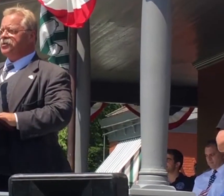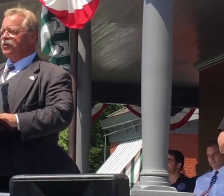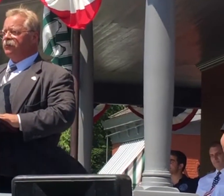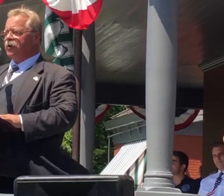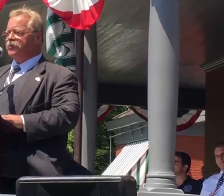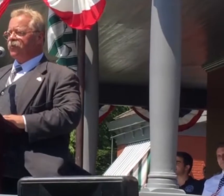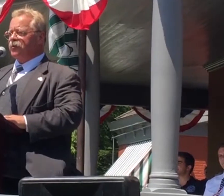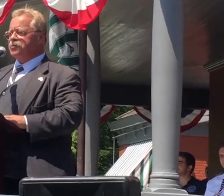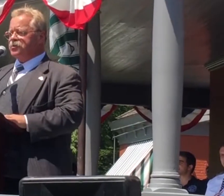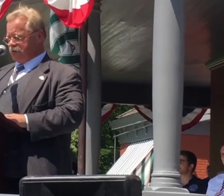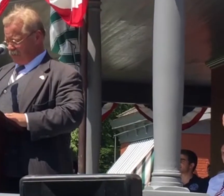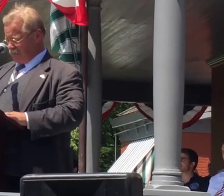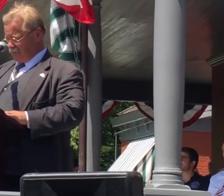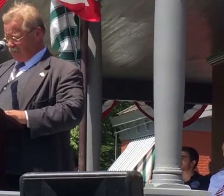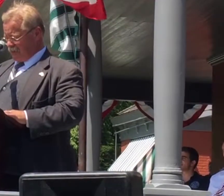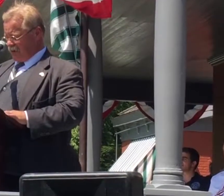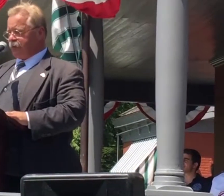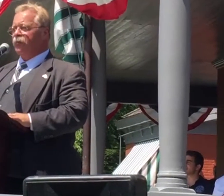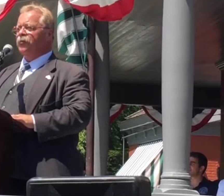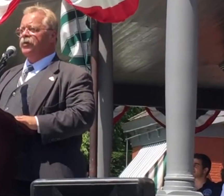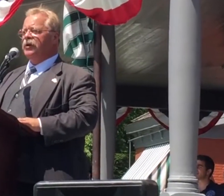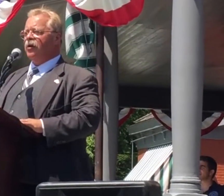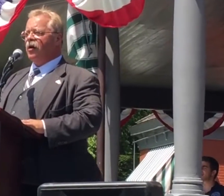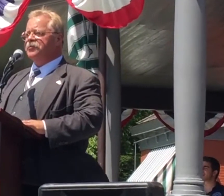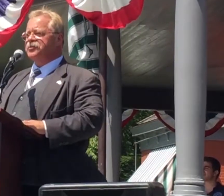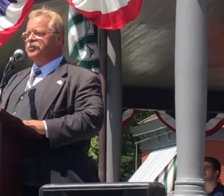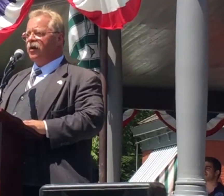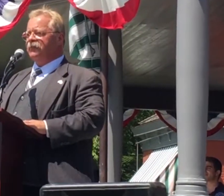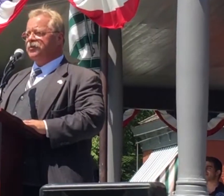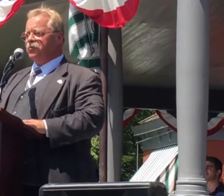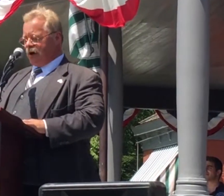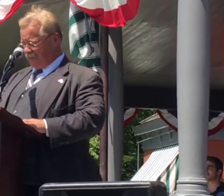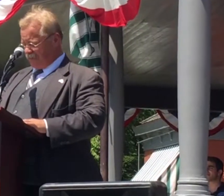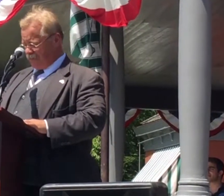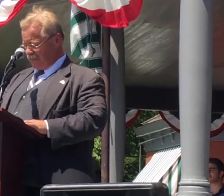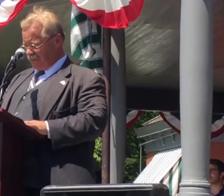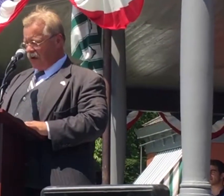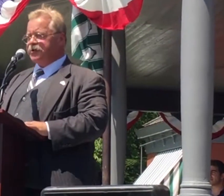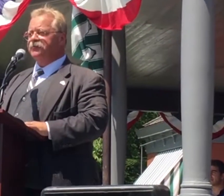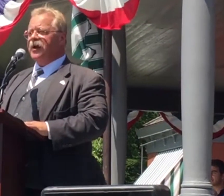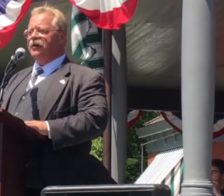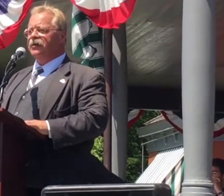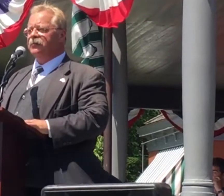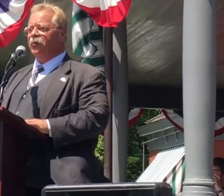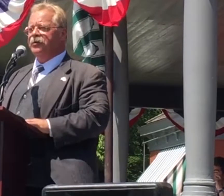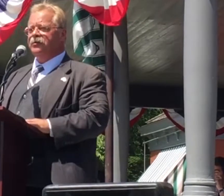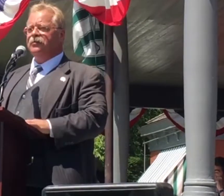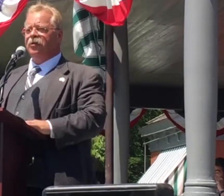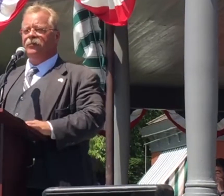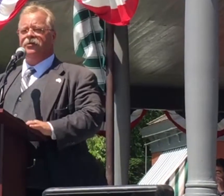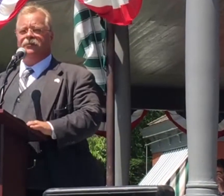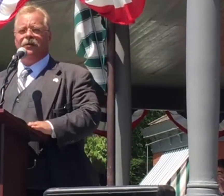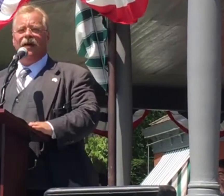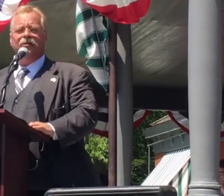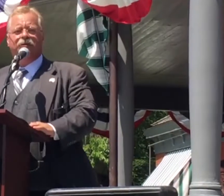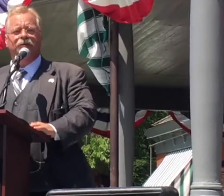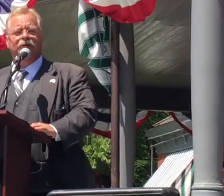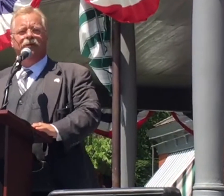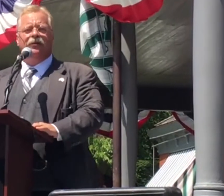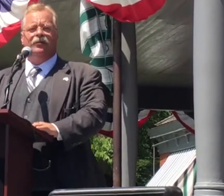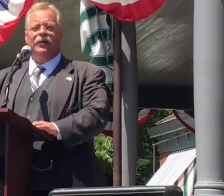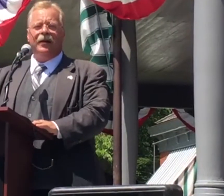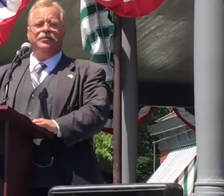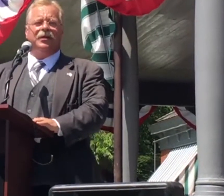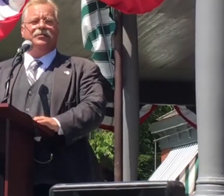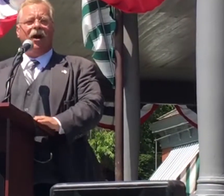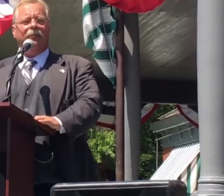Relieved of his duties in the British forces through the offices of his wife, Cousin Franklin appointed Kermit to be a